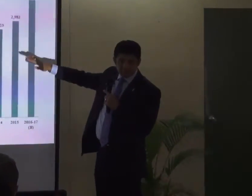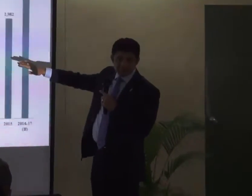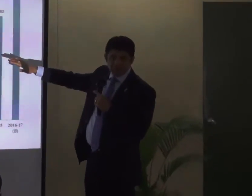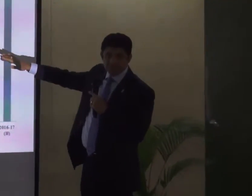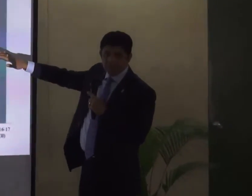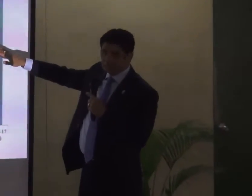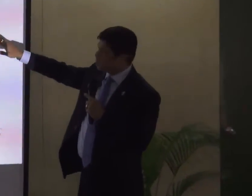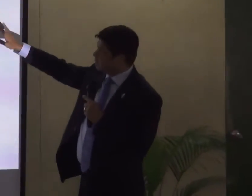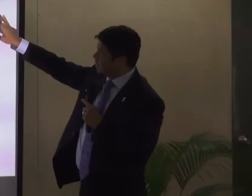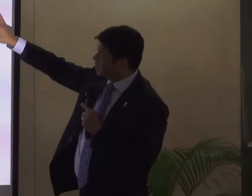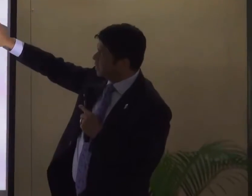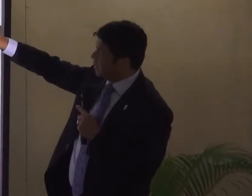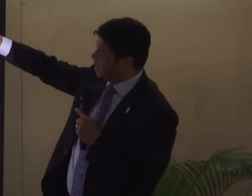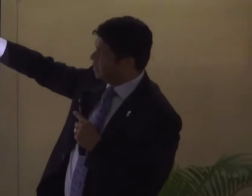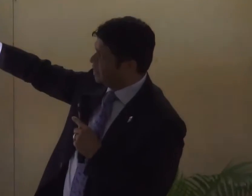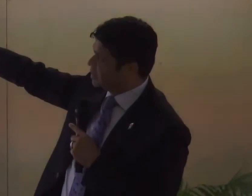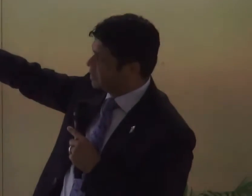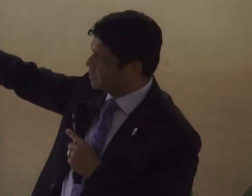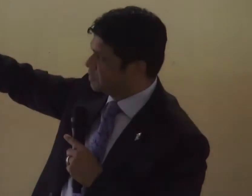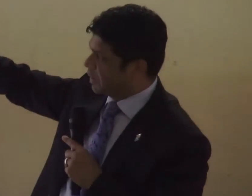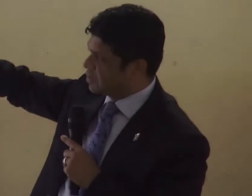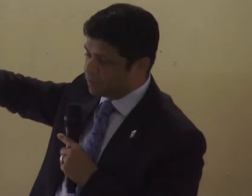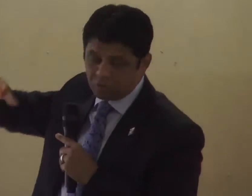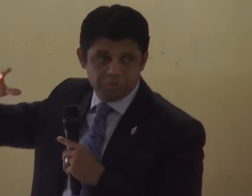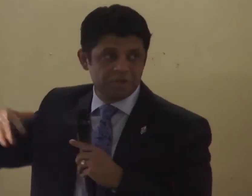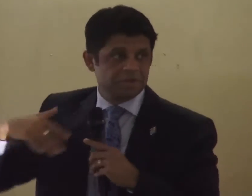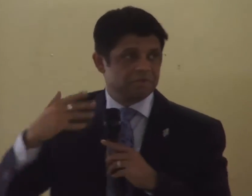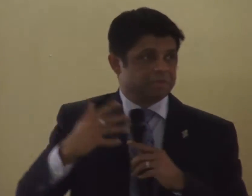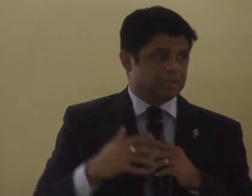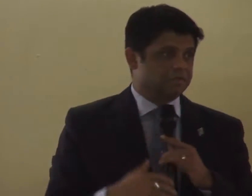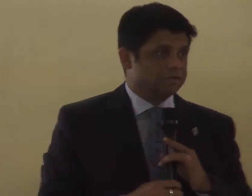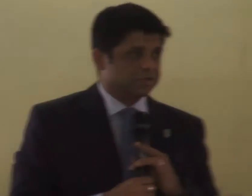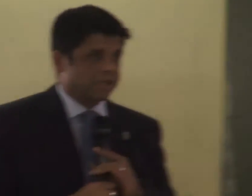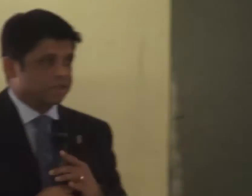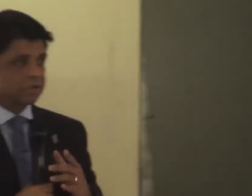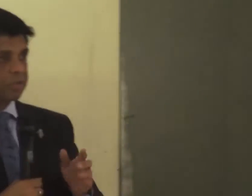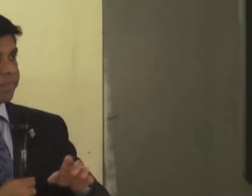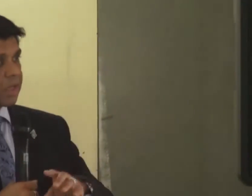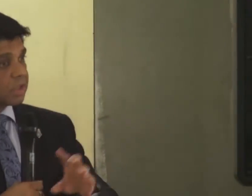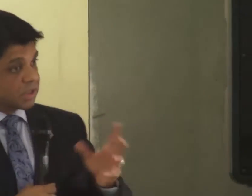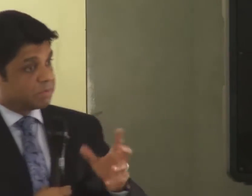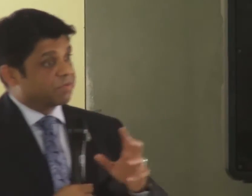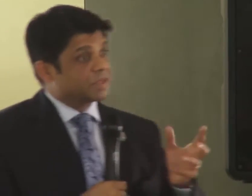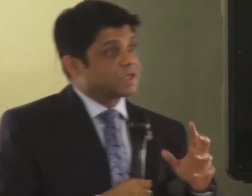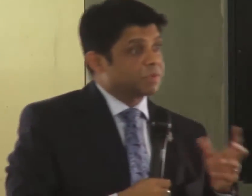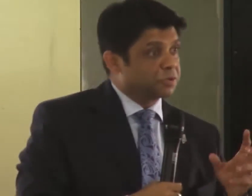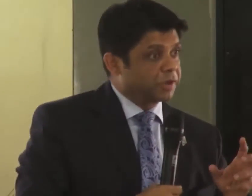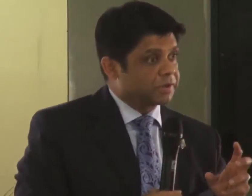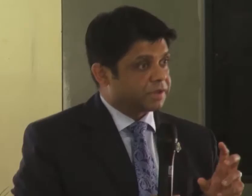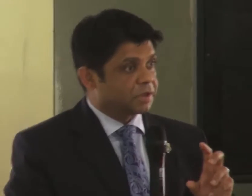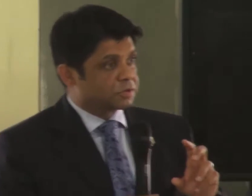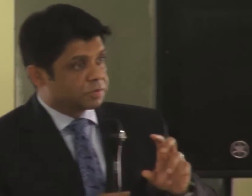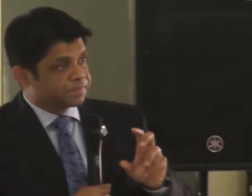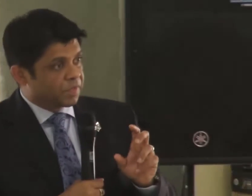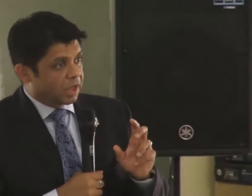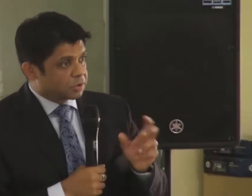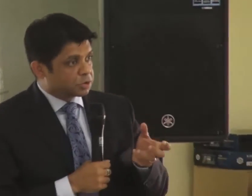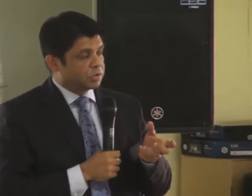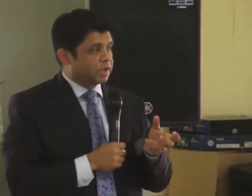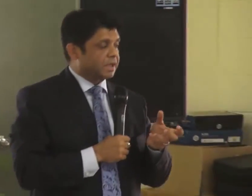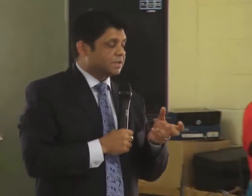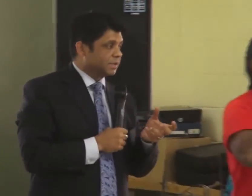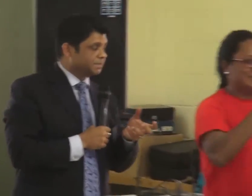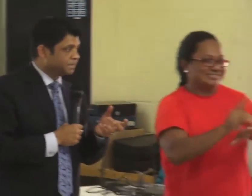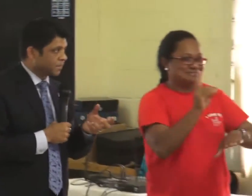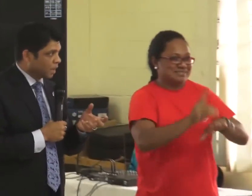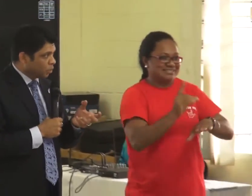giving priority to these key areas in respect of our community, in respect of our society. So there's a number of things that we're doing, trying to